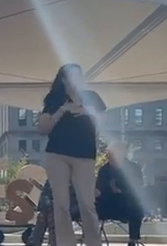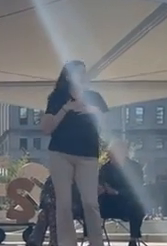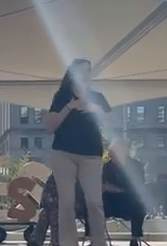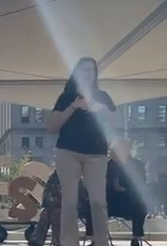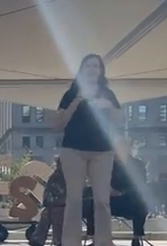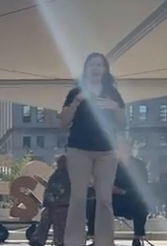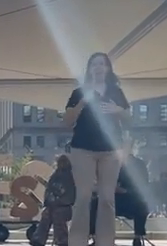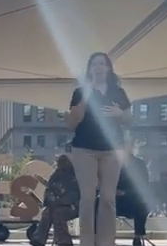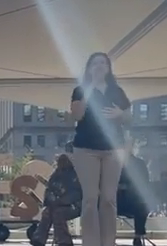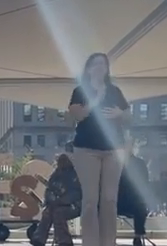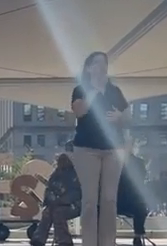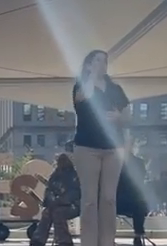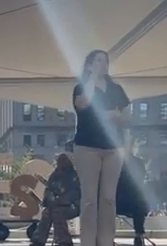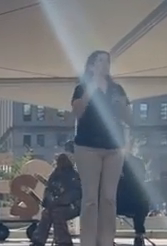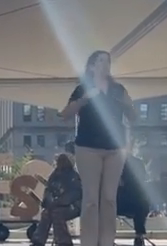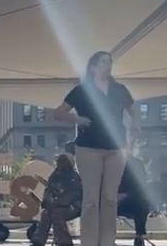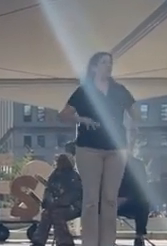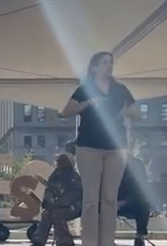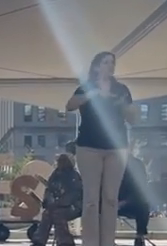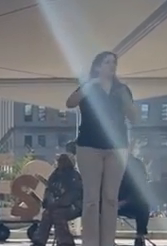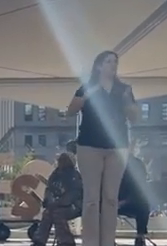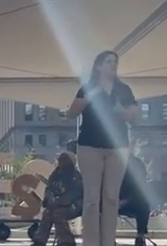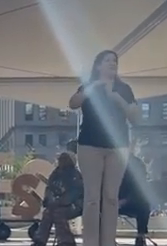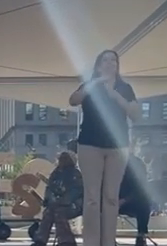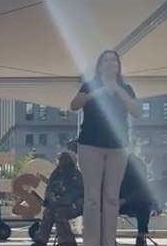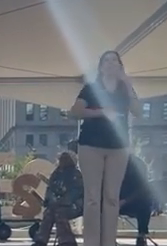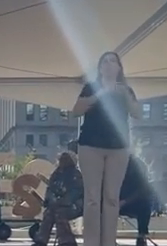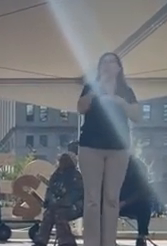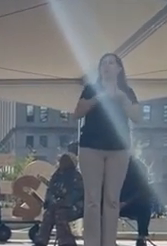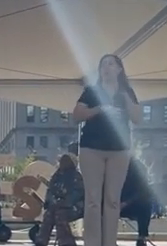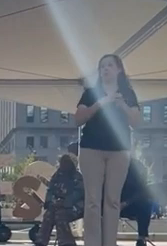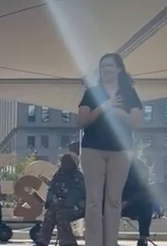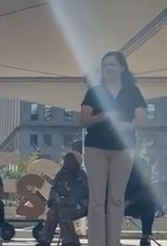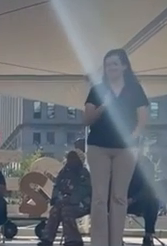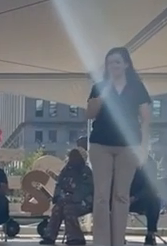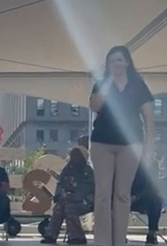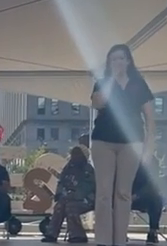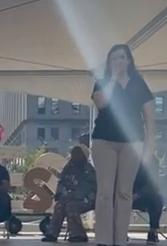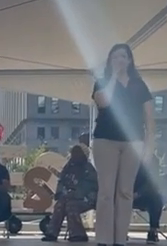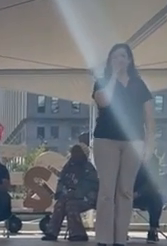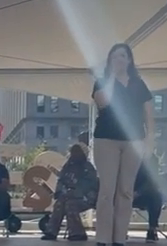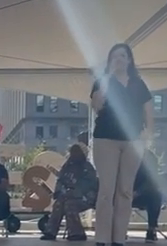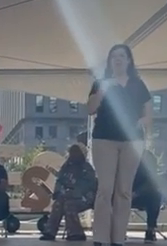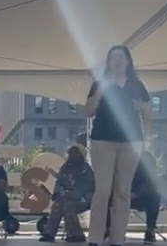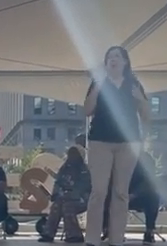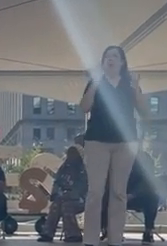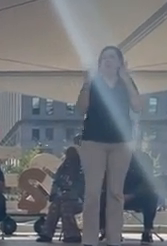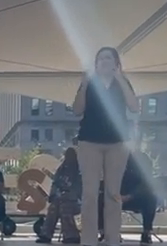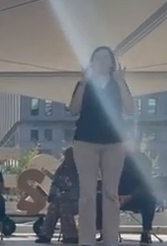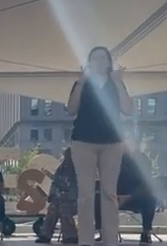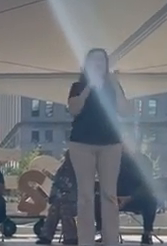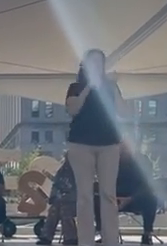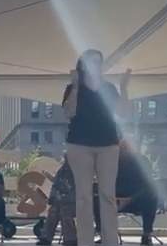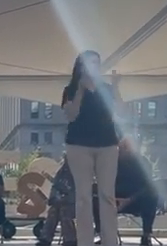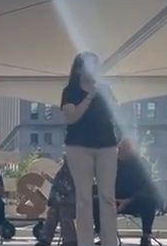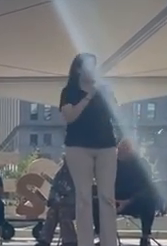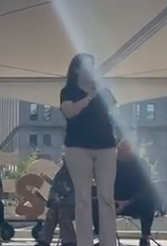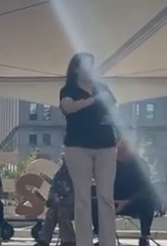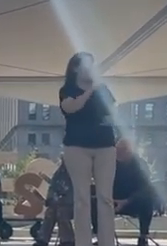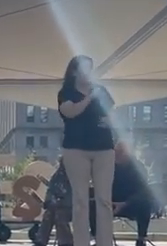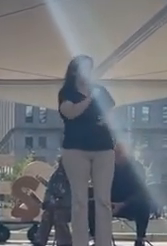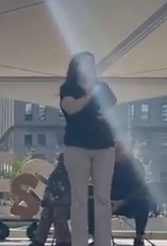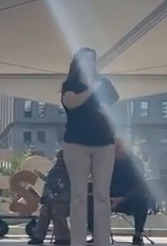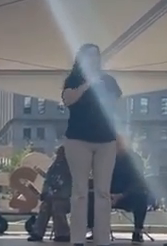probably one of the oldest wheelchair dancers in the world. Yeah. I've seen major changes in attitudes